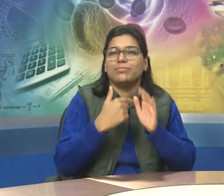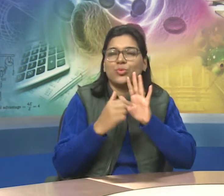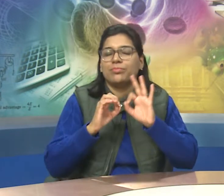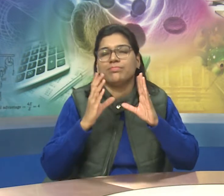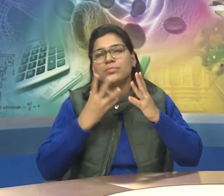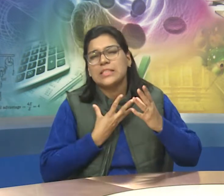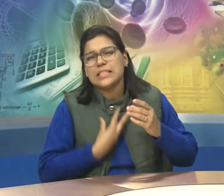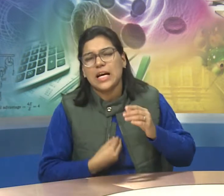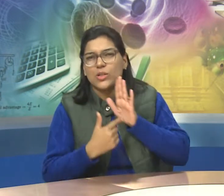inefficiency,